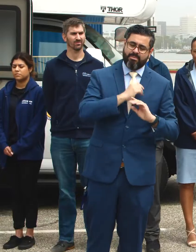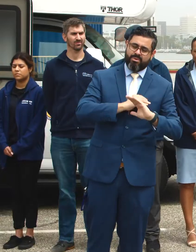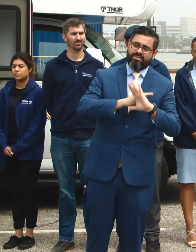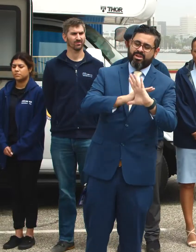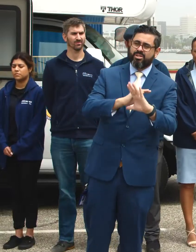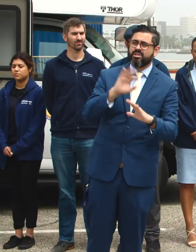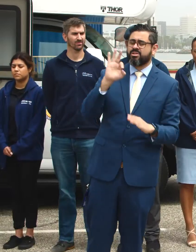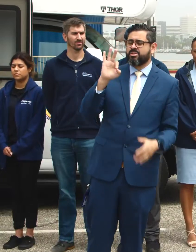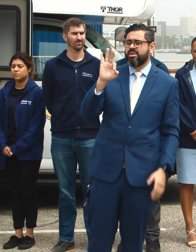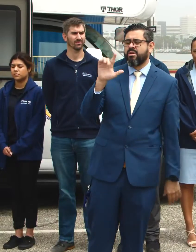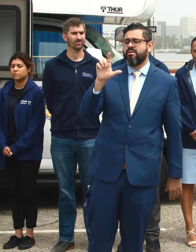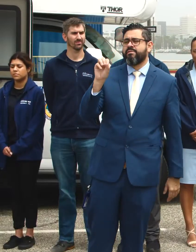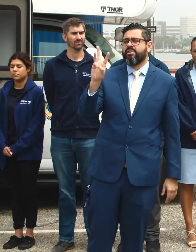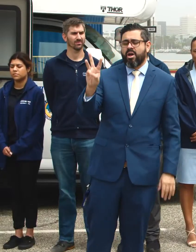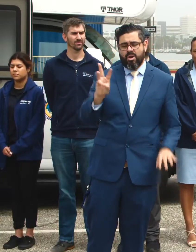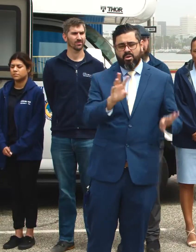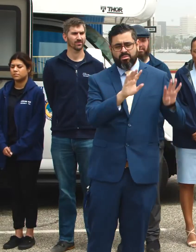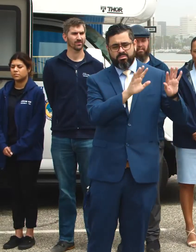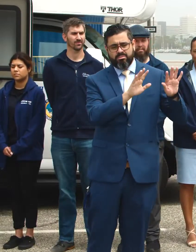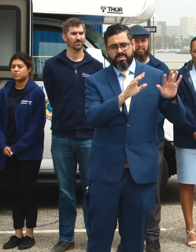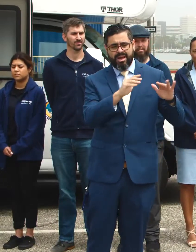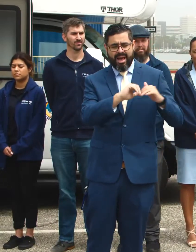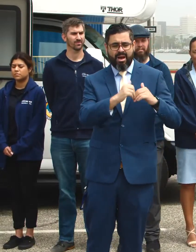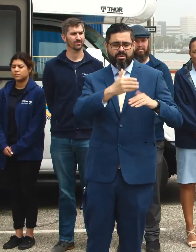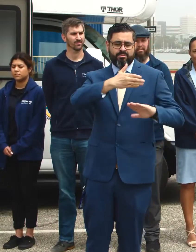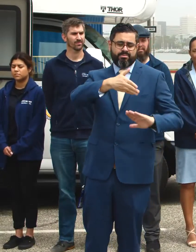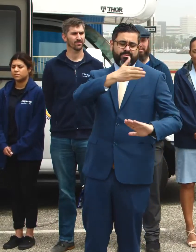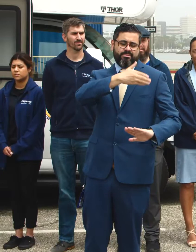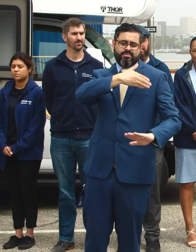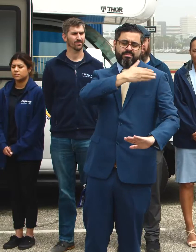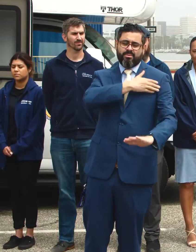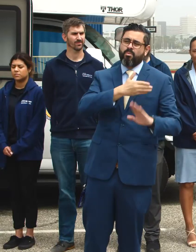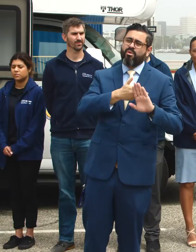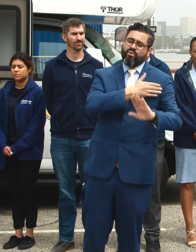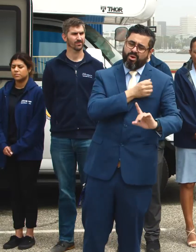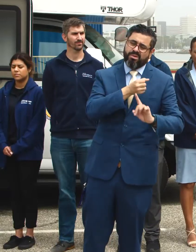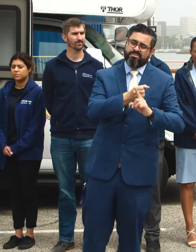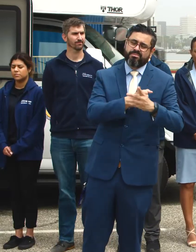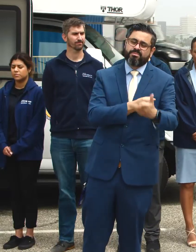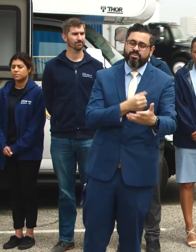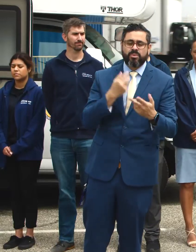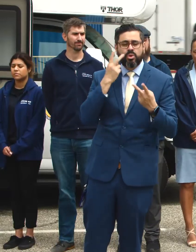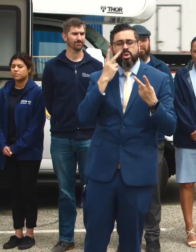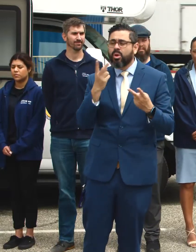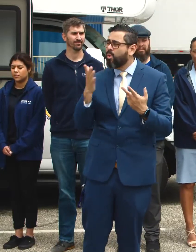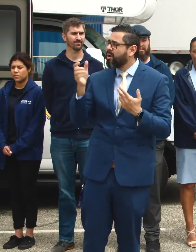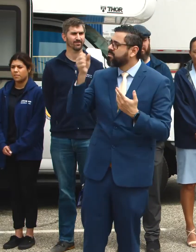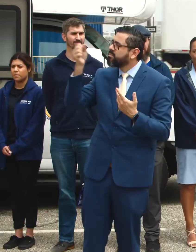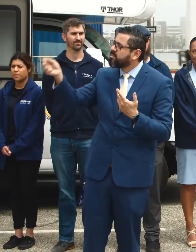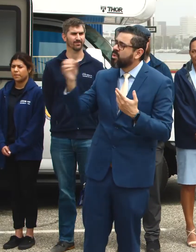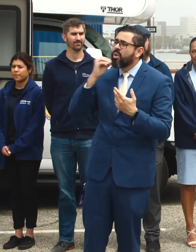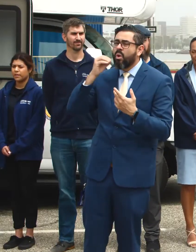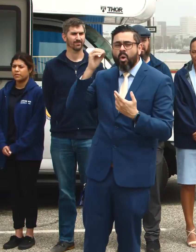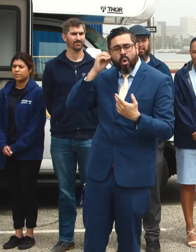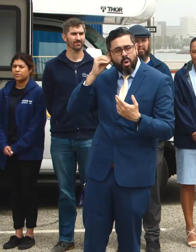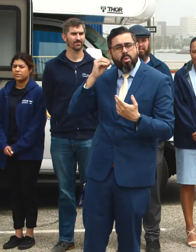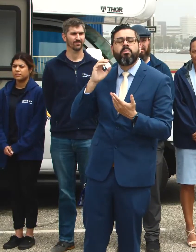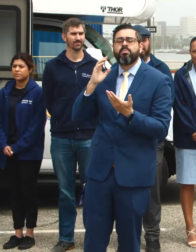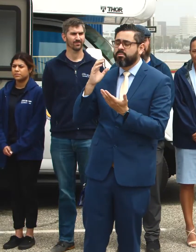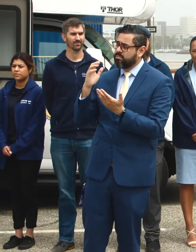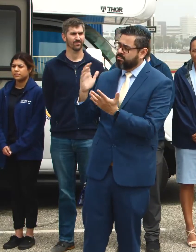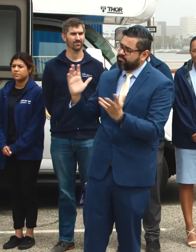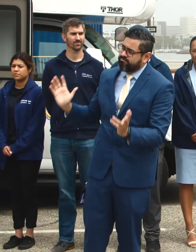flow, right? So where are we building the capacities along the way? And so what we really want to be doing is paying attention to our permanent housing stock to build more